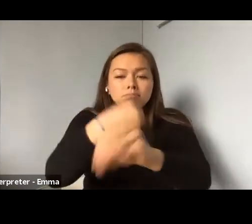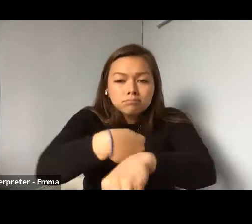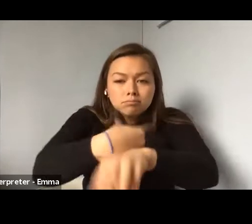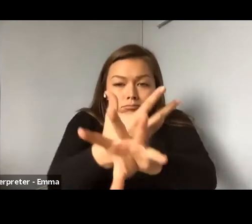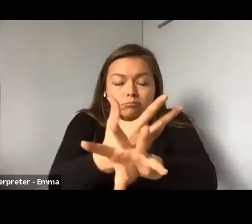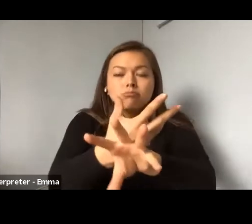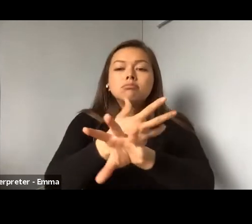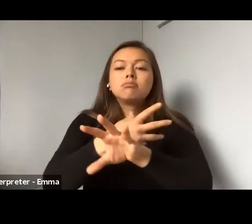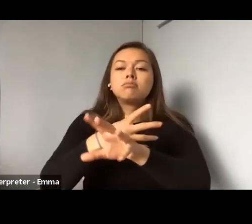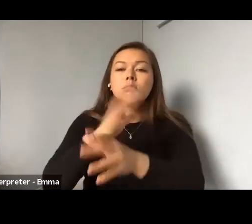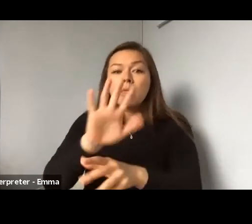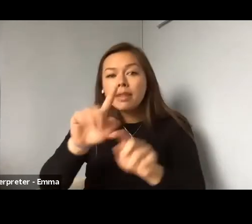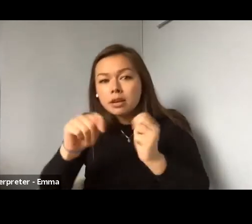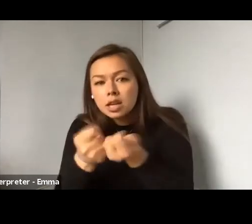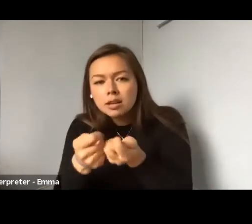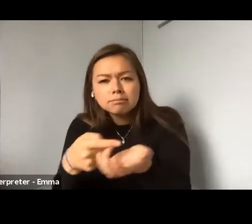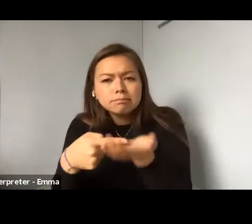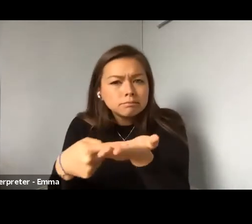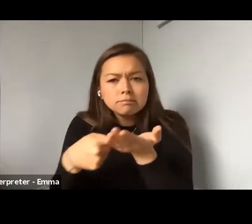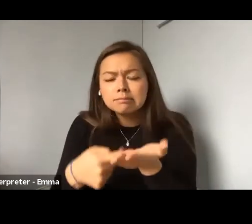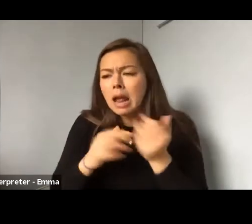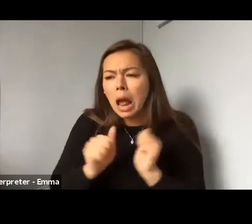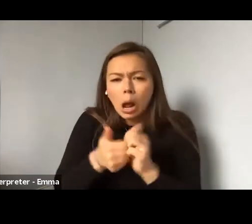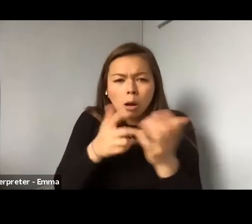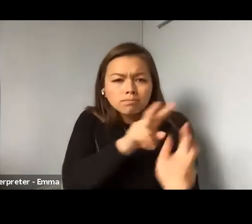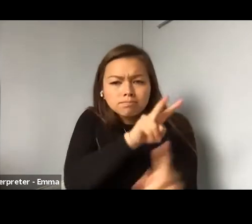a live event. They also had